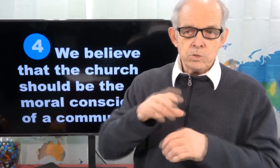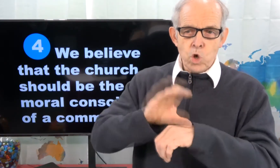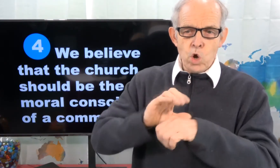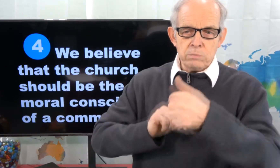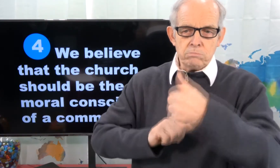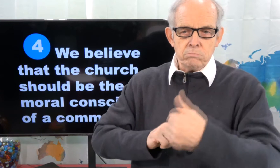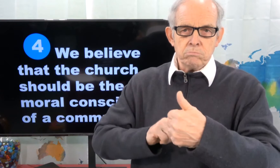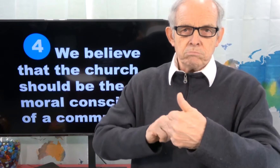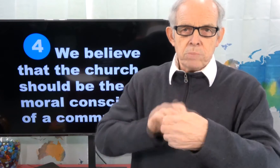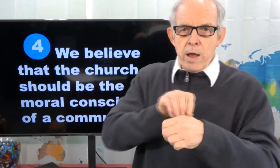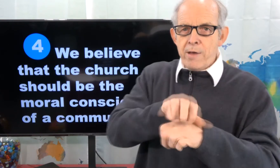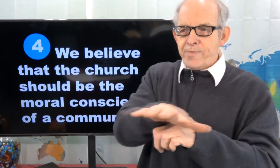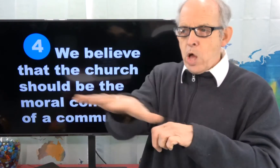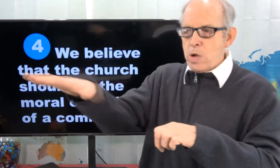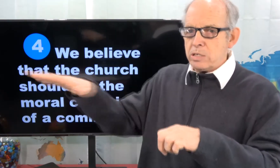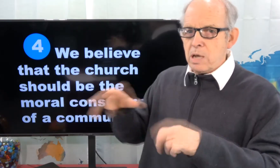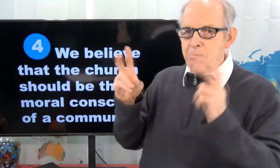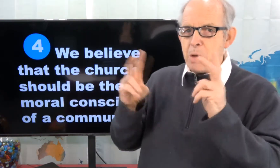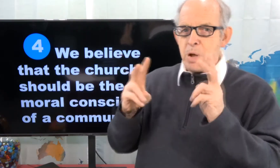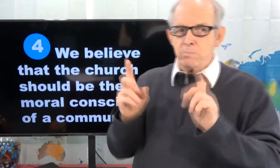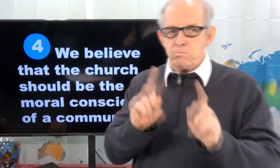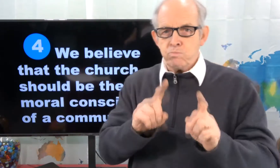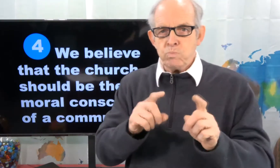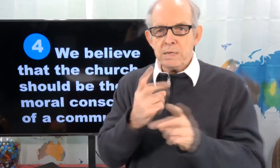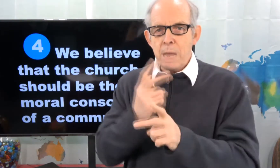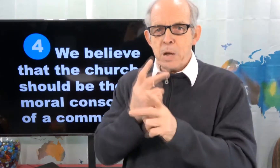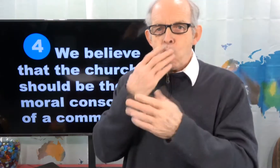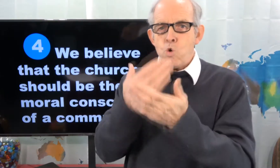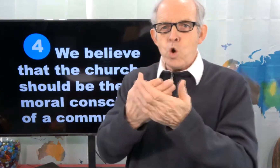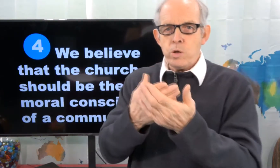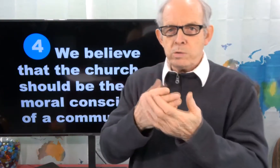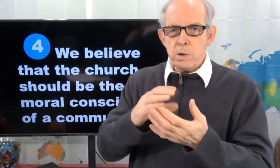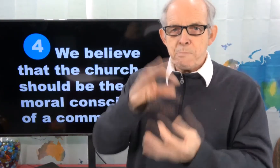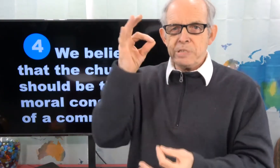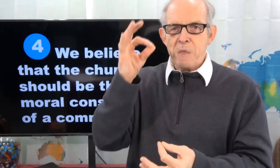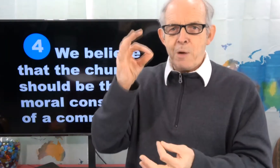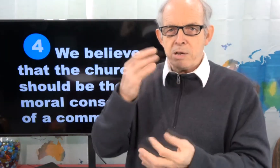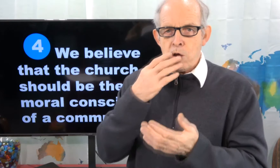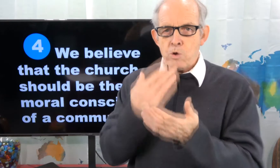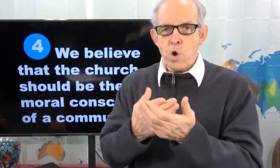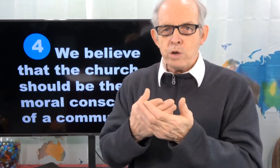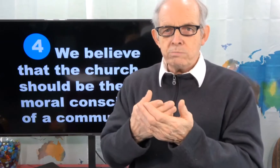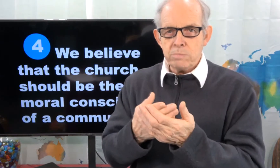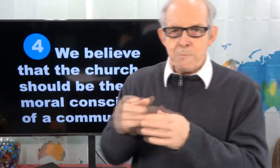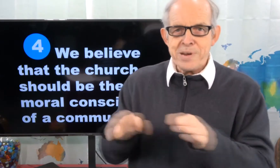Church. Experience people, get good spirit, good